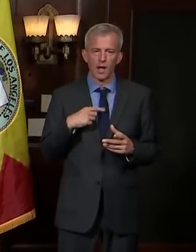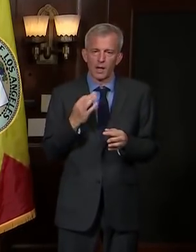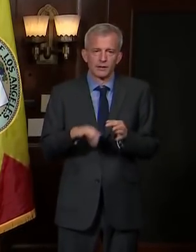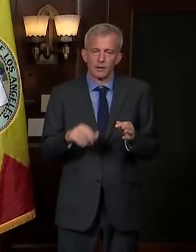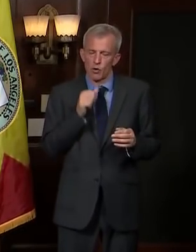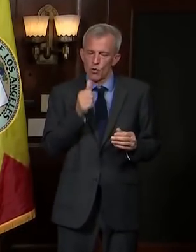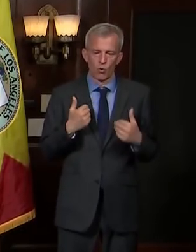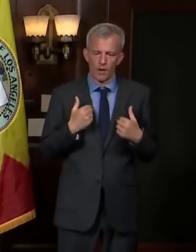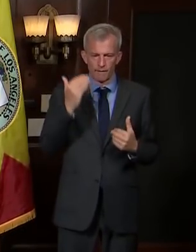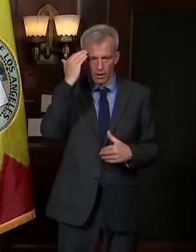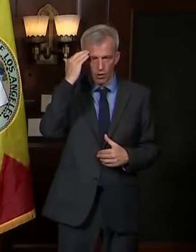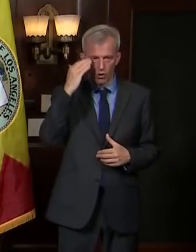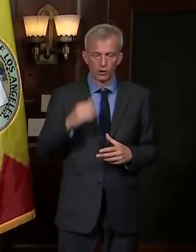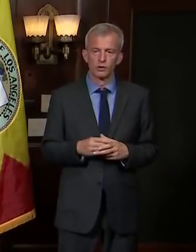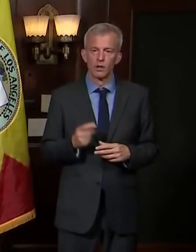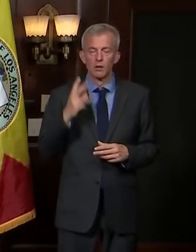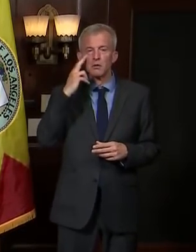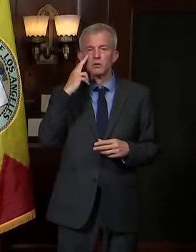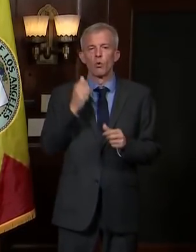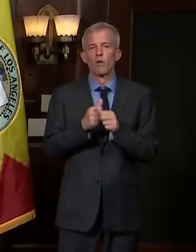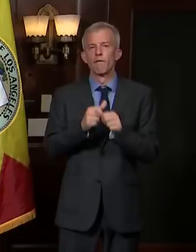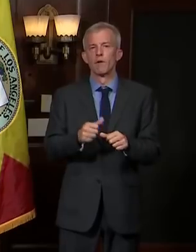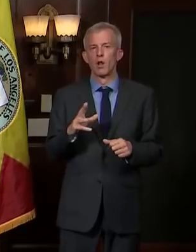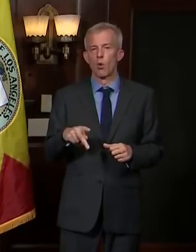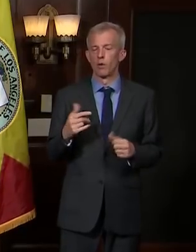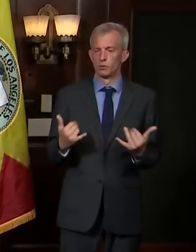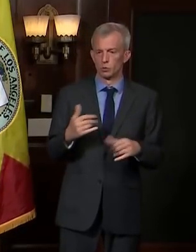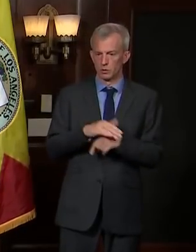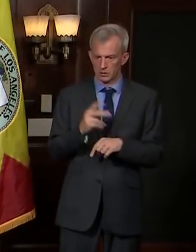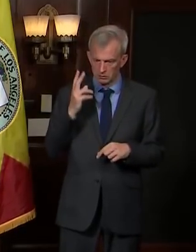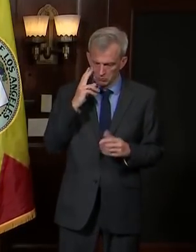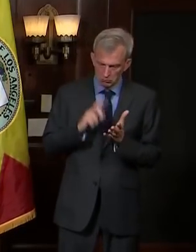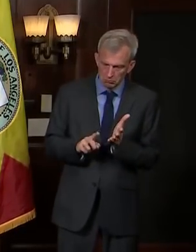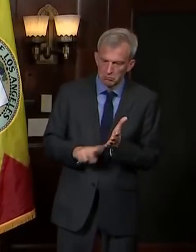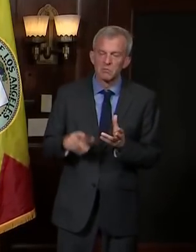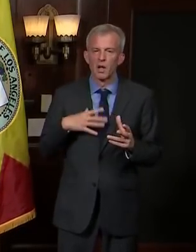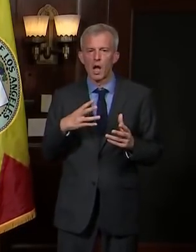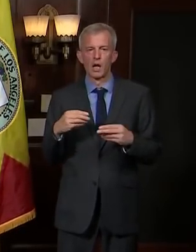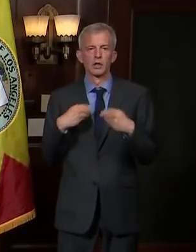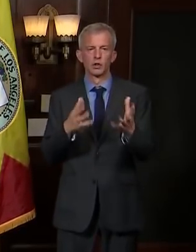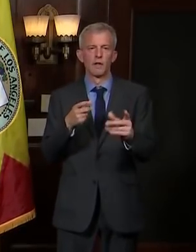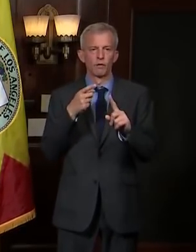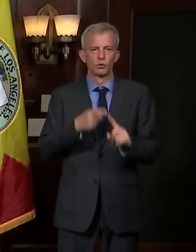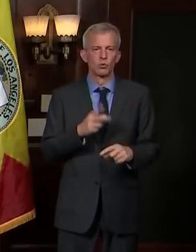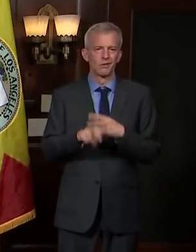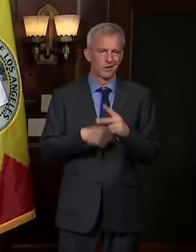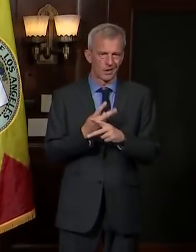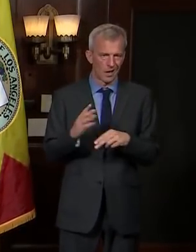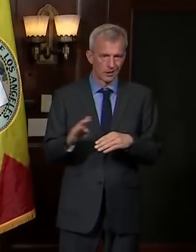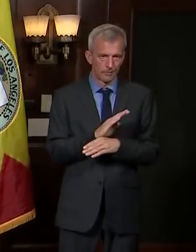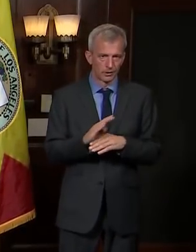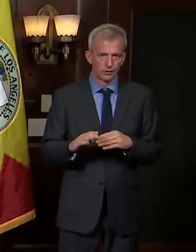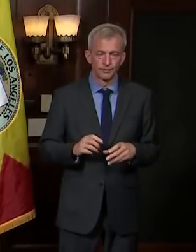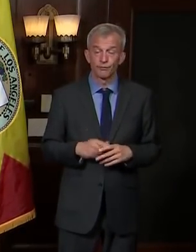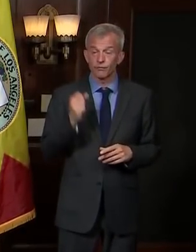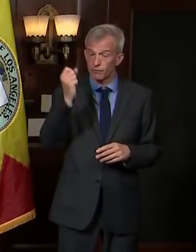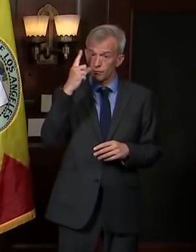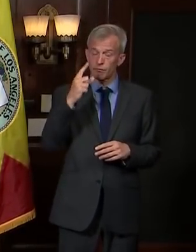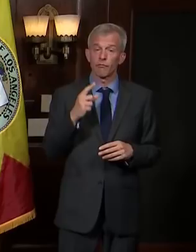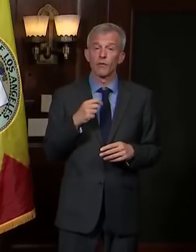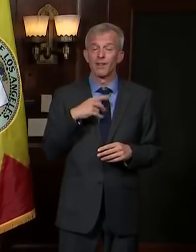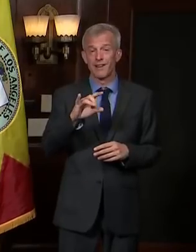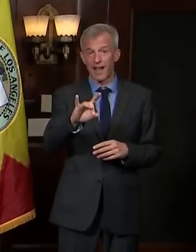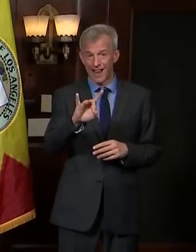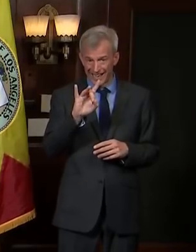the knowledge. But I'll see if we can follow up tonight and give you any details about the types of businesses that they are. We have had 8 referrals was the number